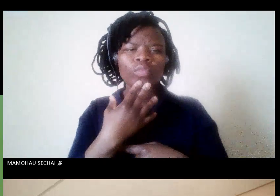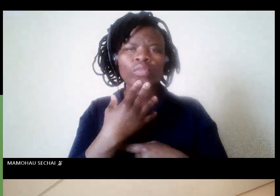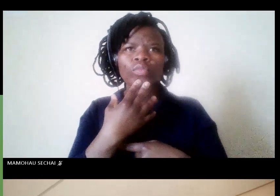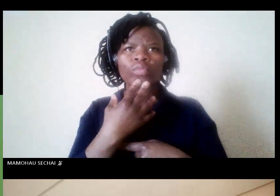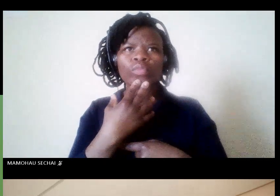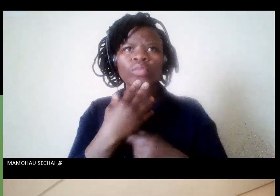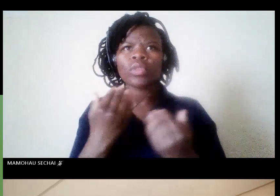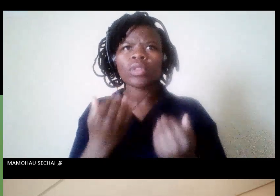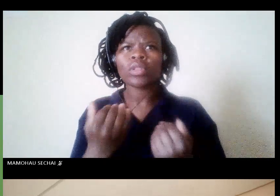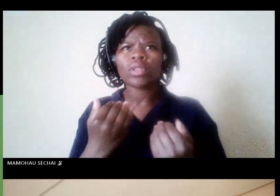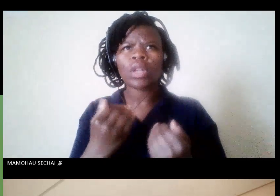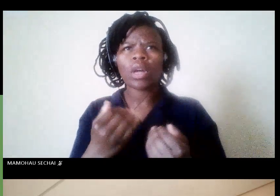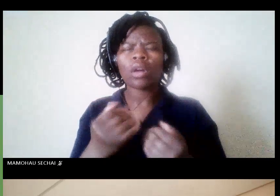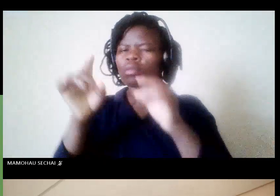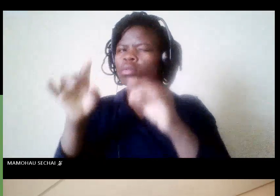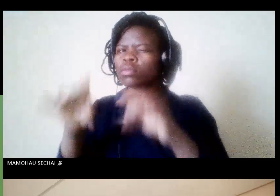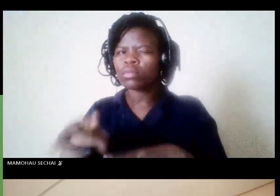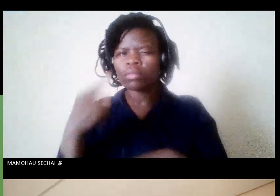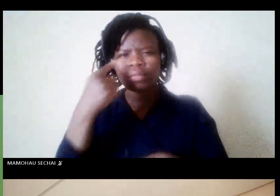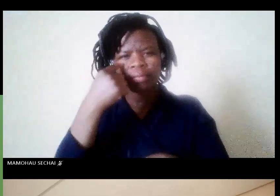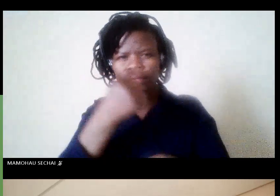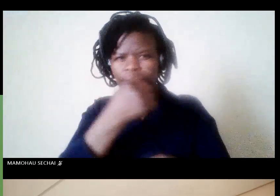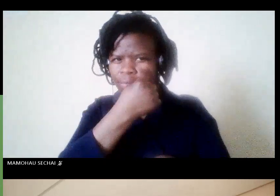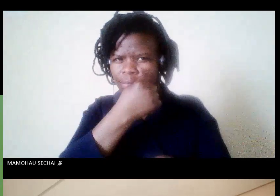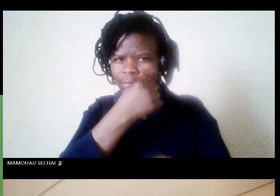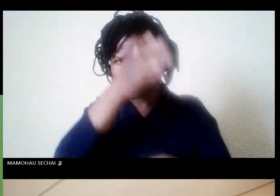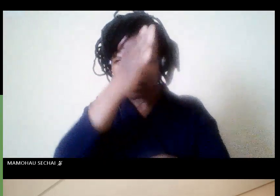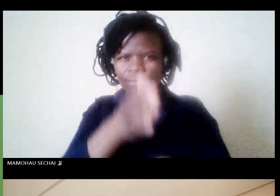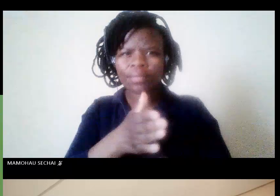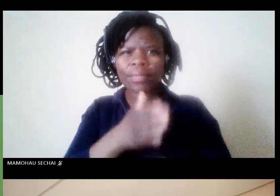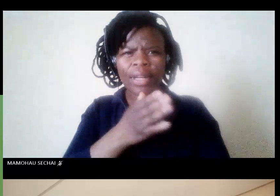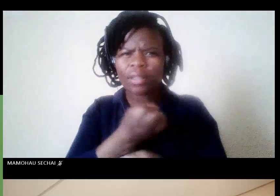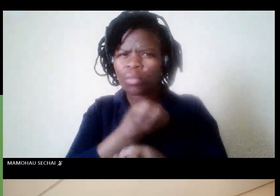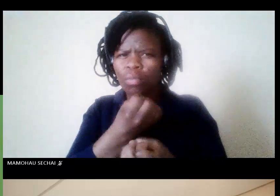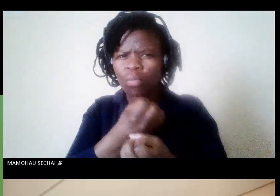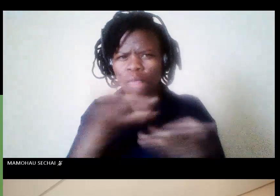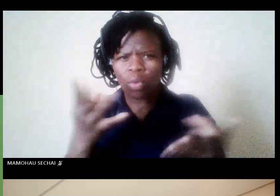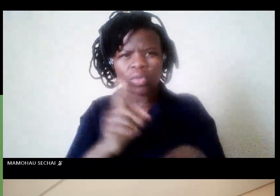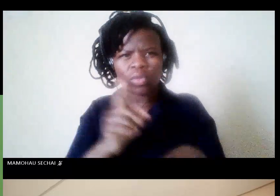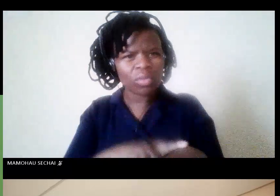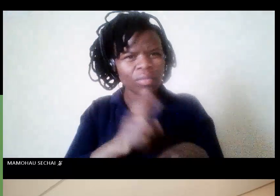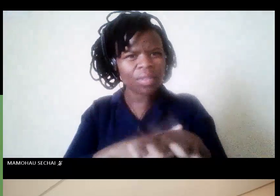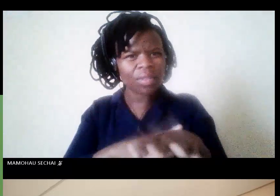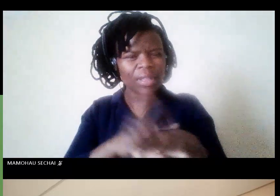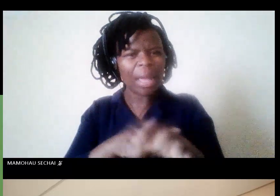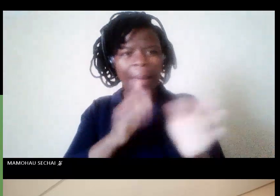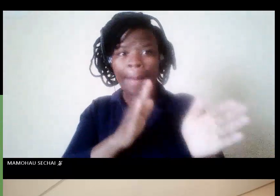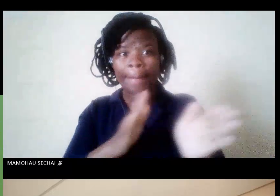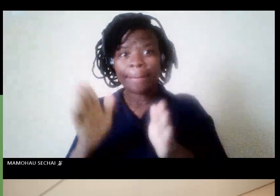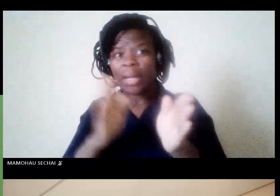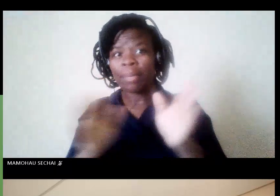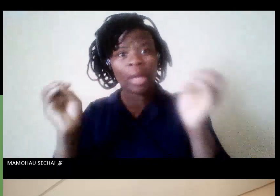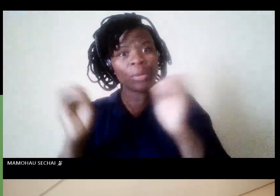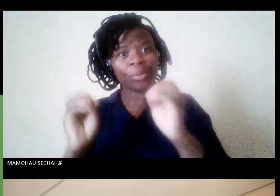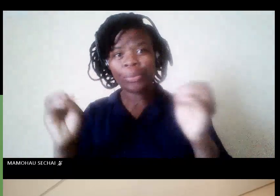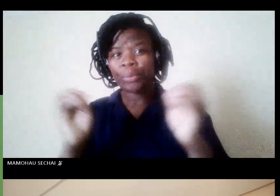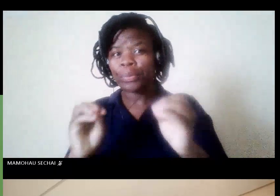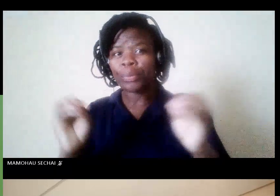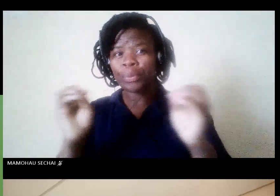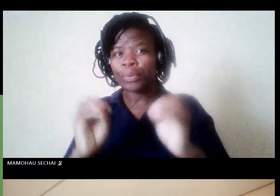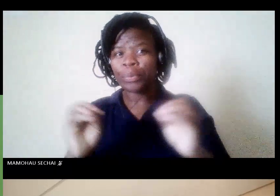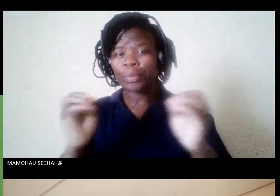loses sight. The parent, most of the time, they are not prepared as well for that